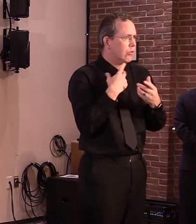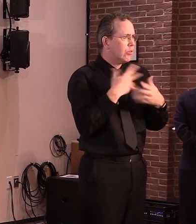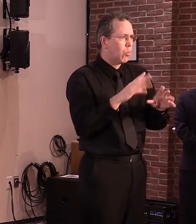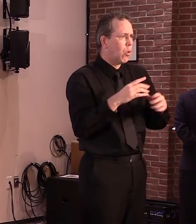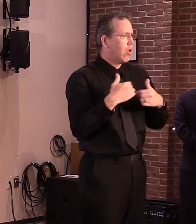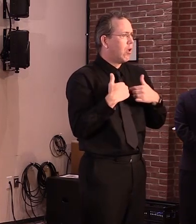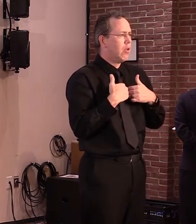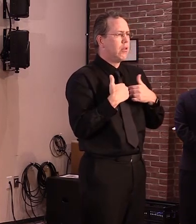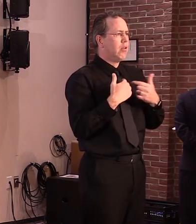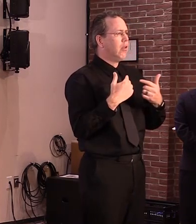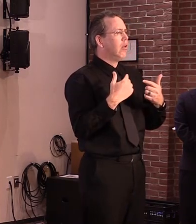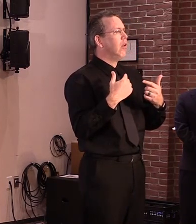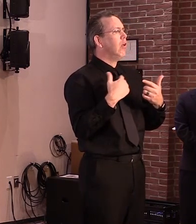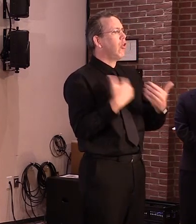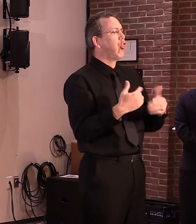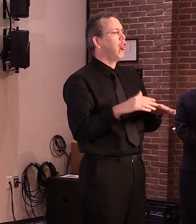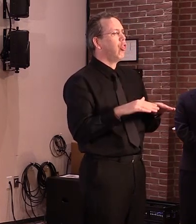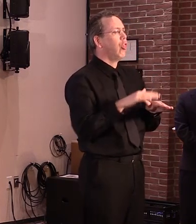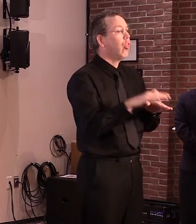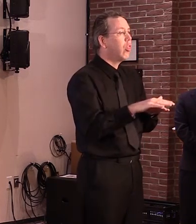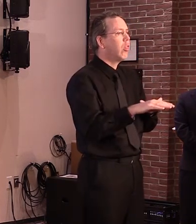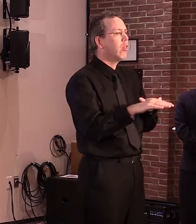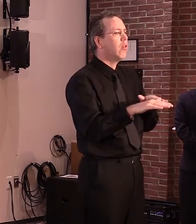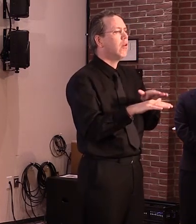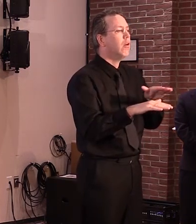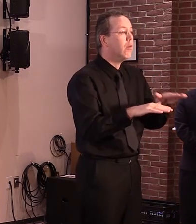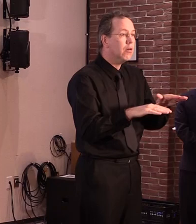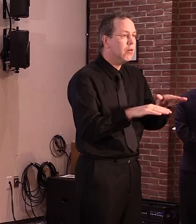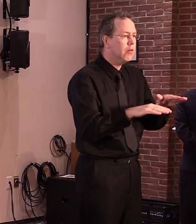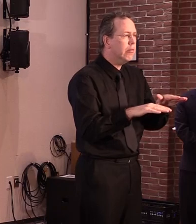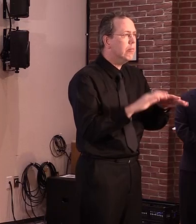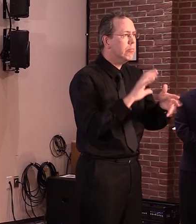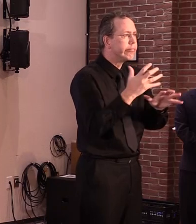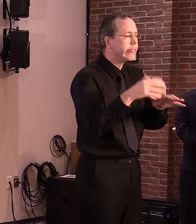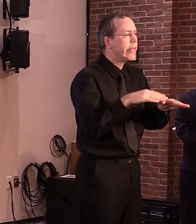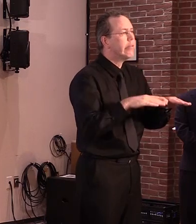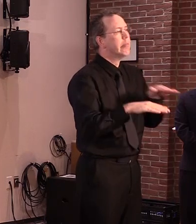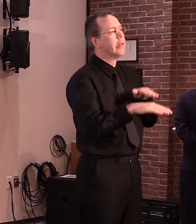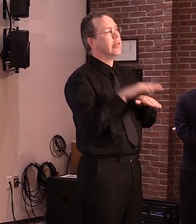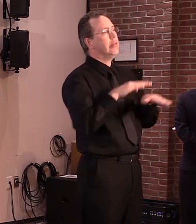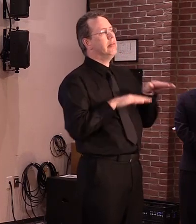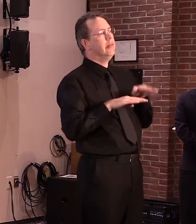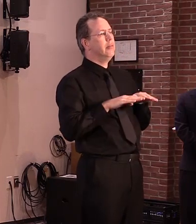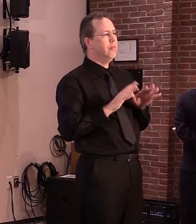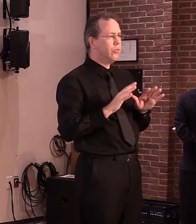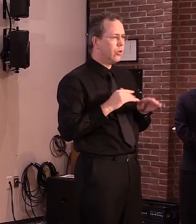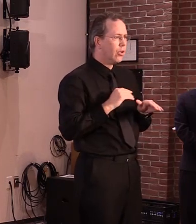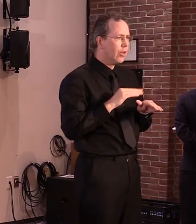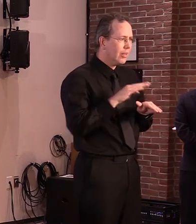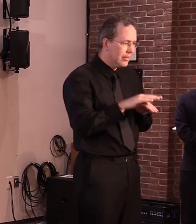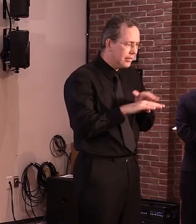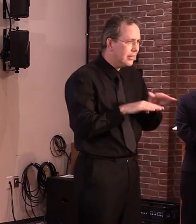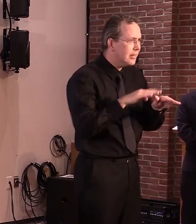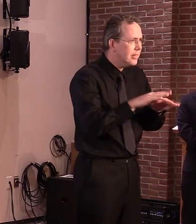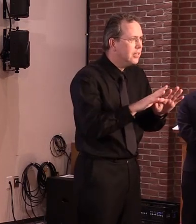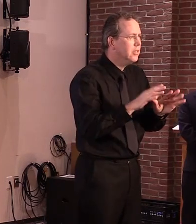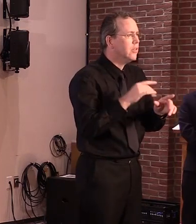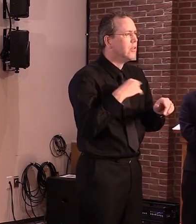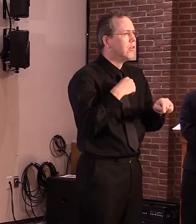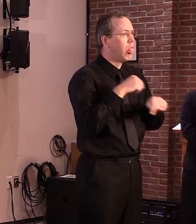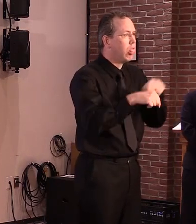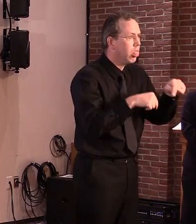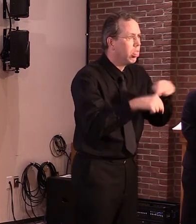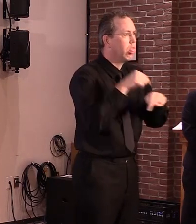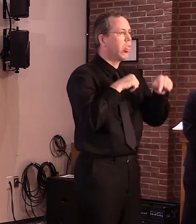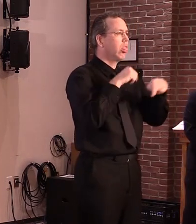steps forward and continue, or 1.5 steps forward, rather than take 2 steps forward and then 1 step back. So really